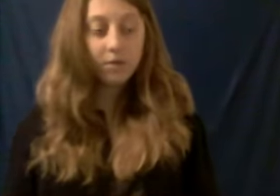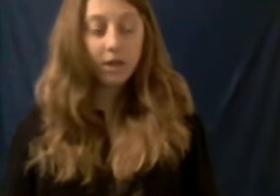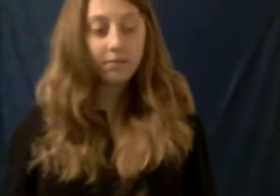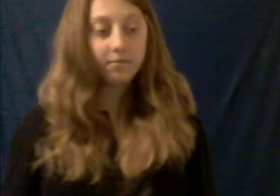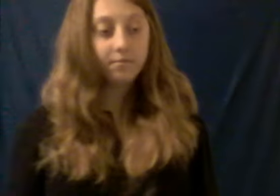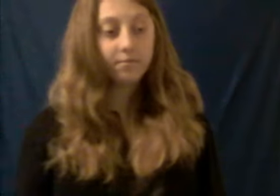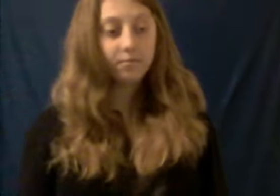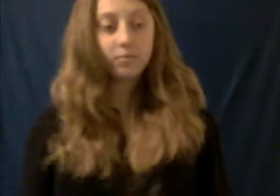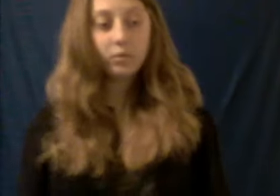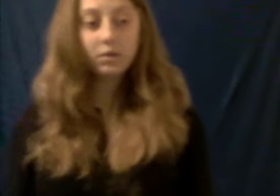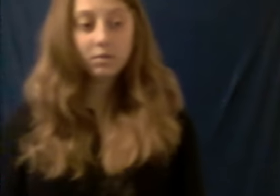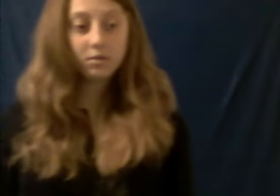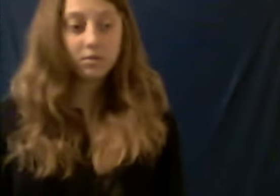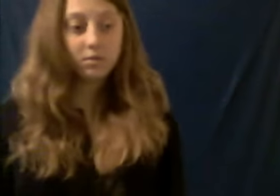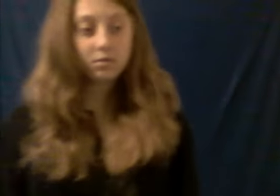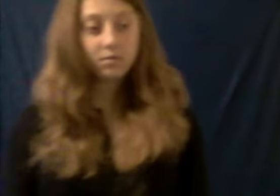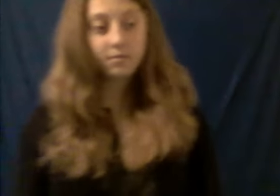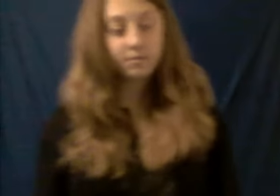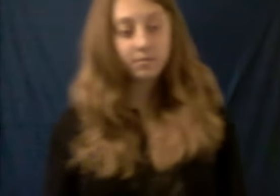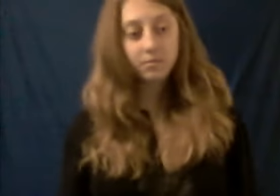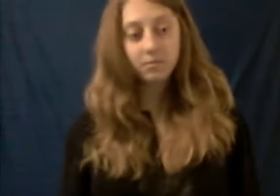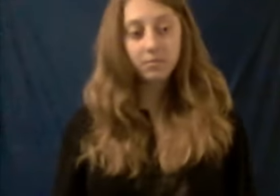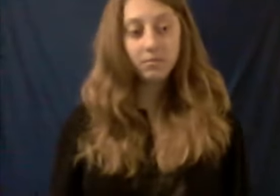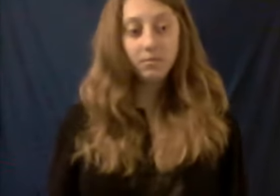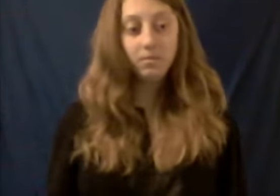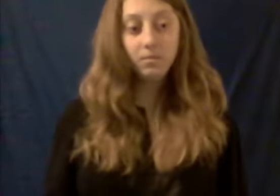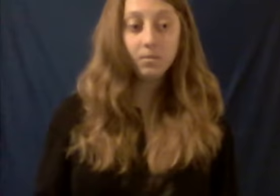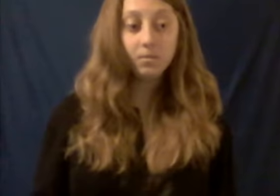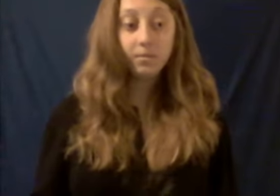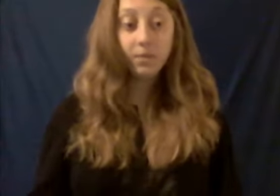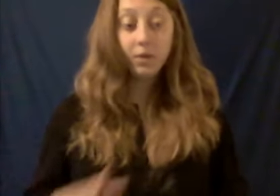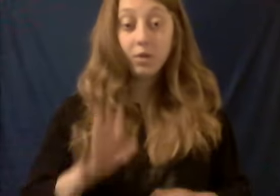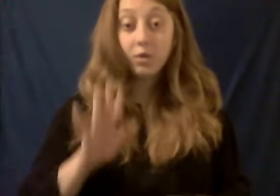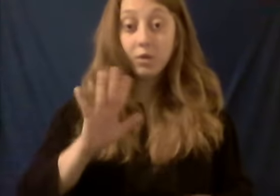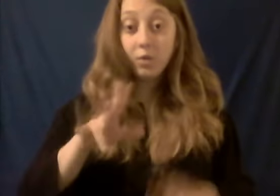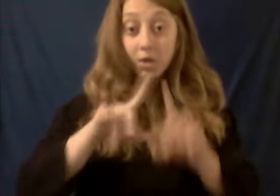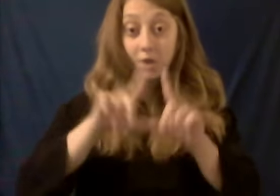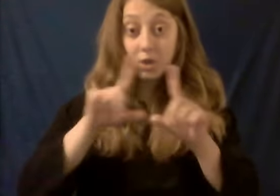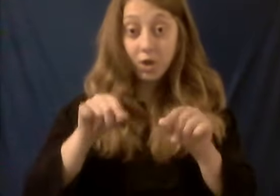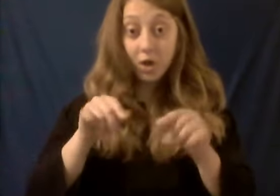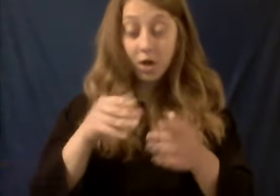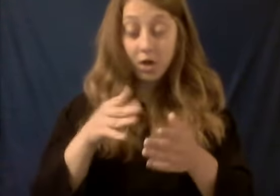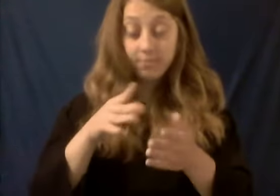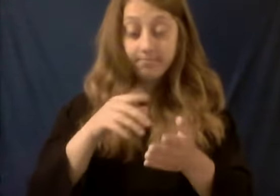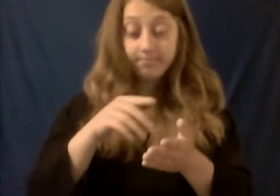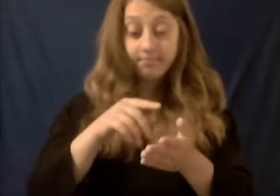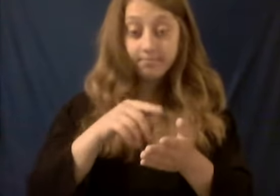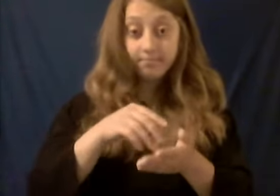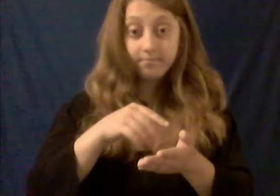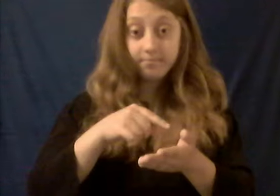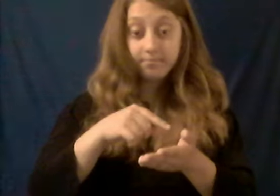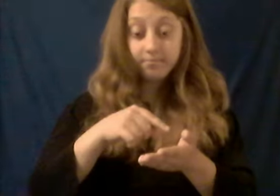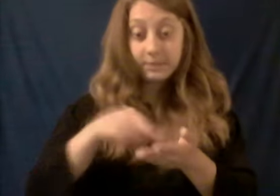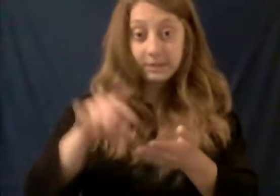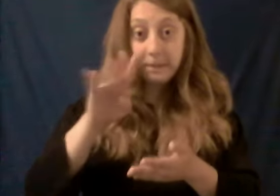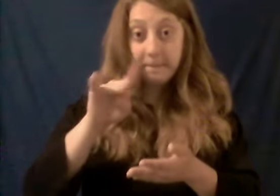Okay. So you'll get your card in the mail 4 to 6 weeks. You will also get a PIN number 2 days later. So make sure you keep that.